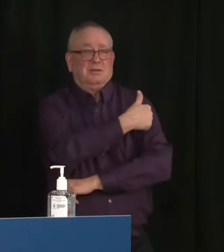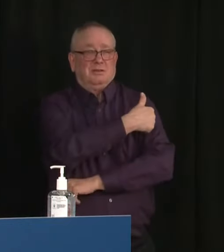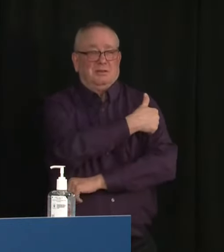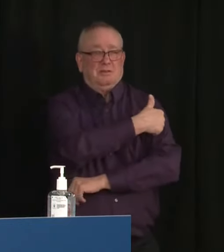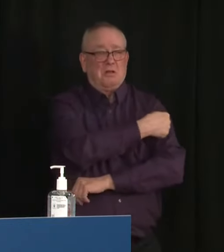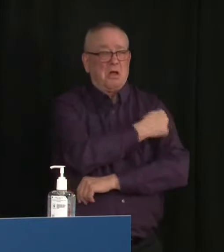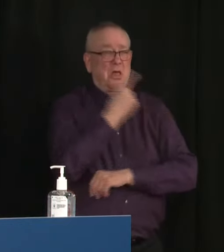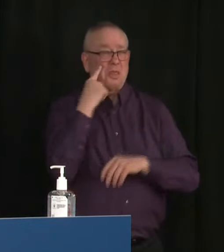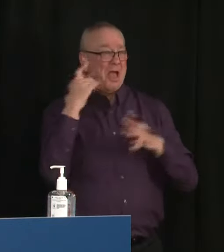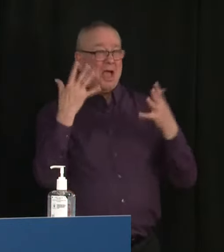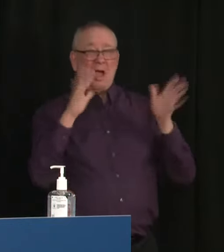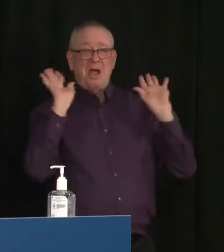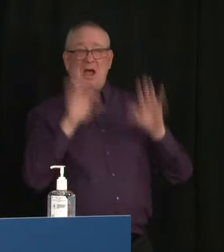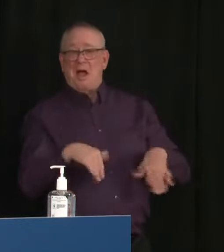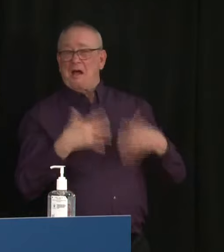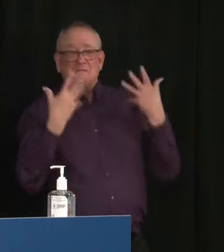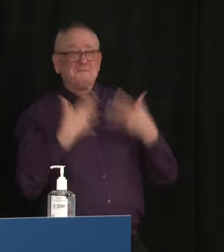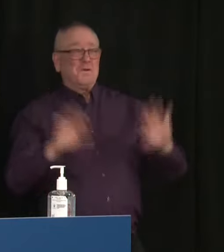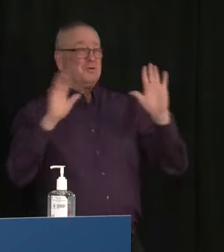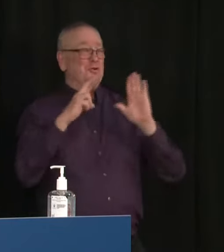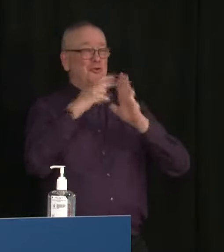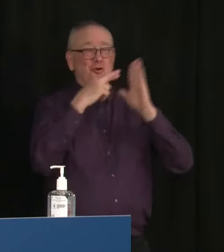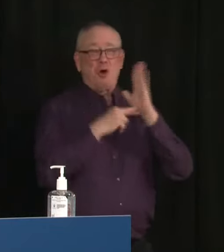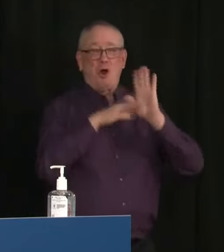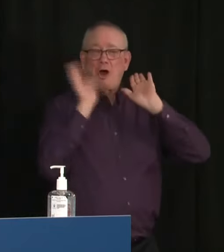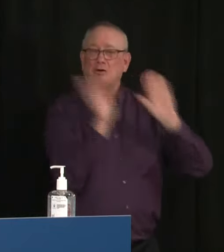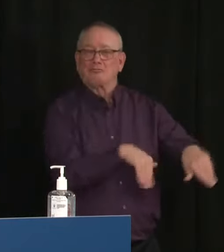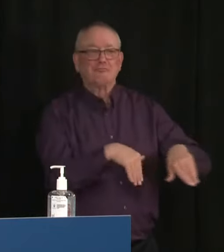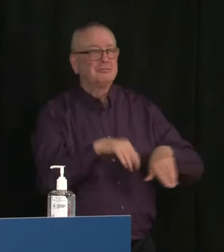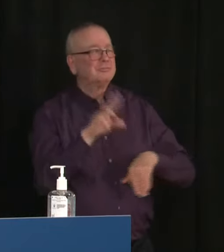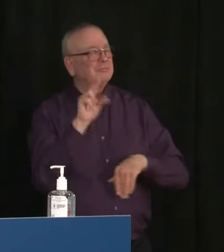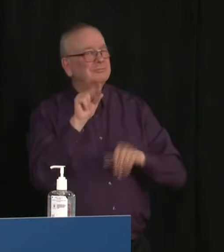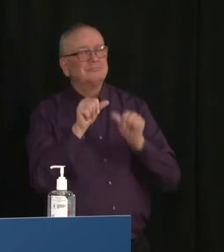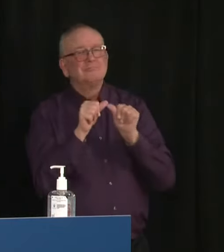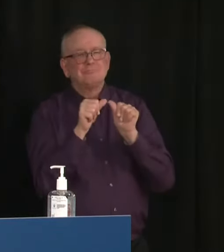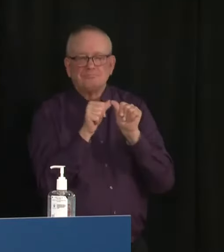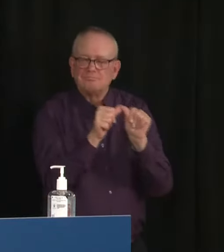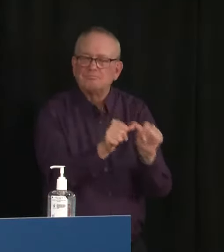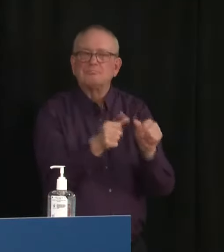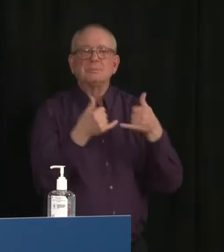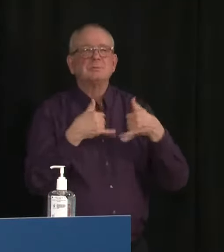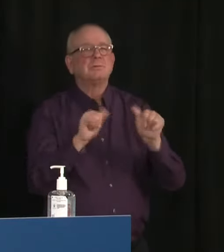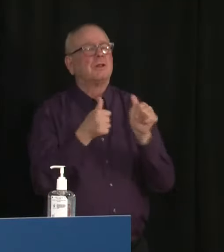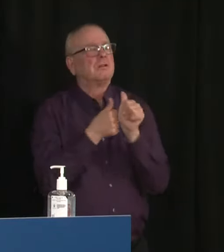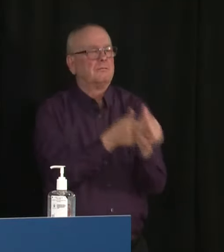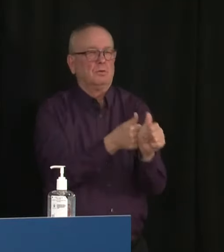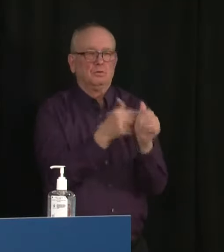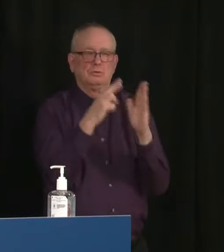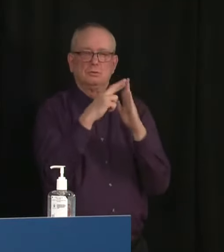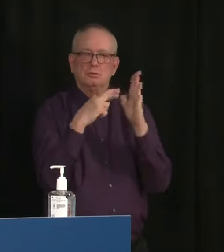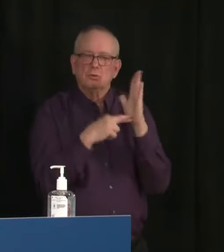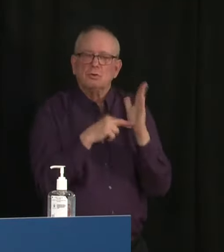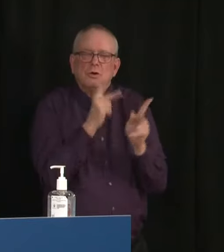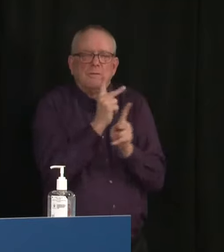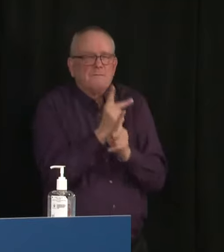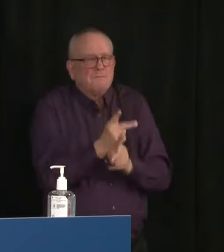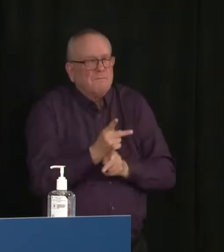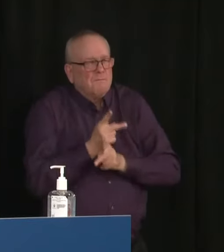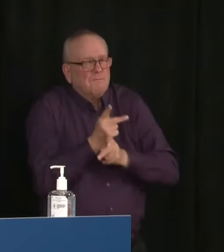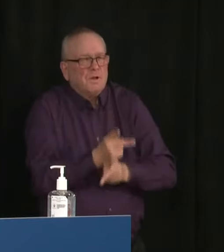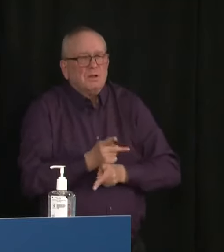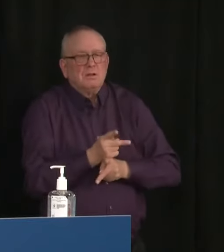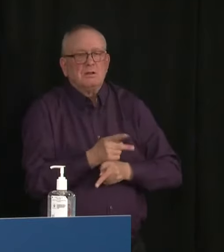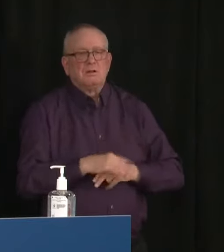longer apply. Whether you have 1 or 2 doses, you still need to be careful. No